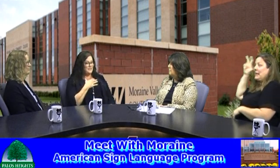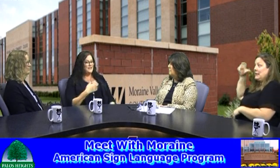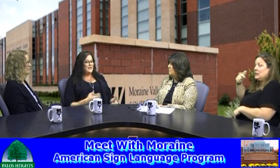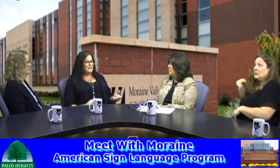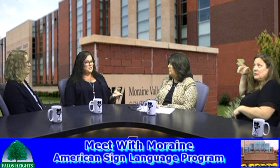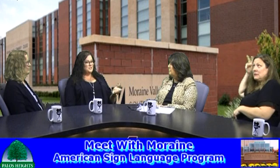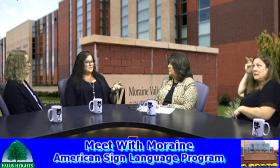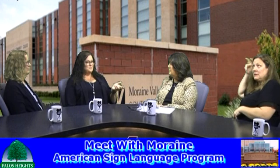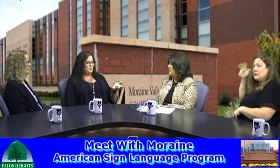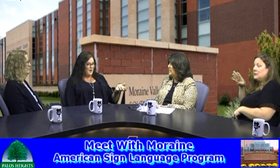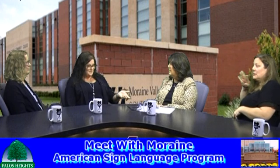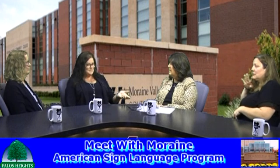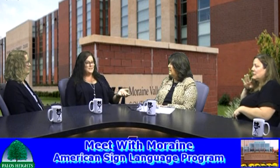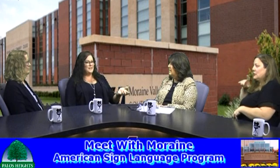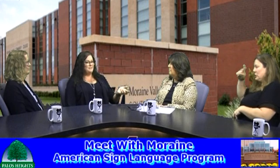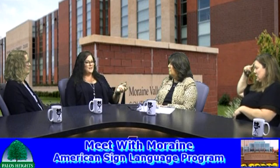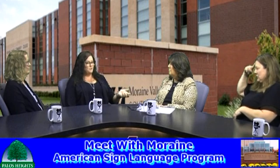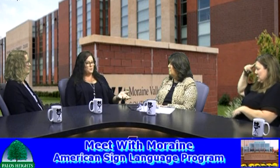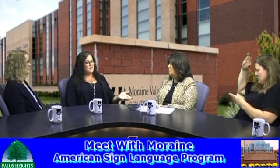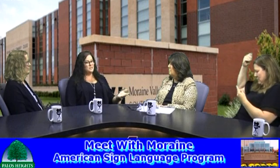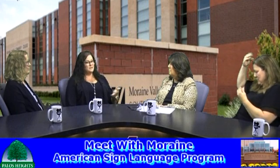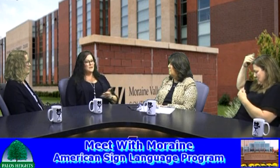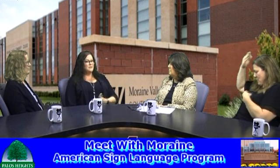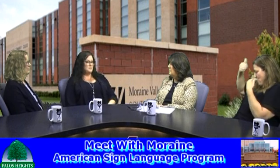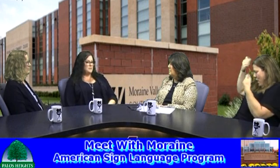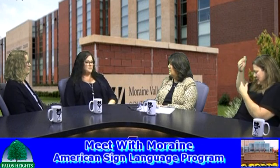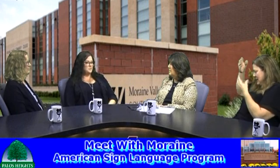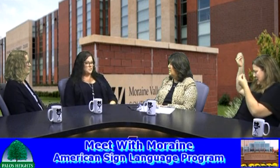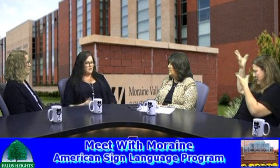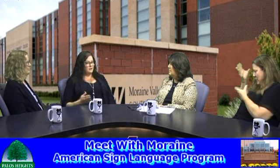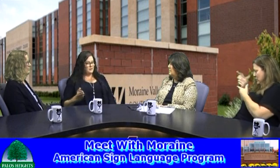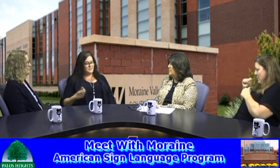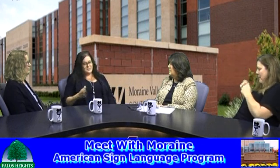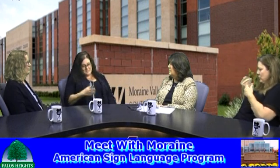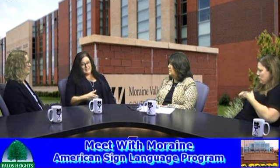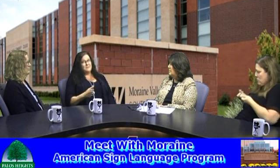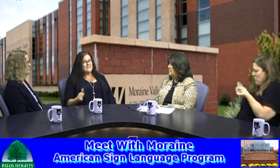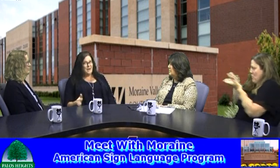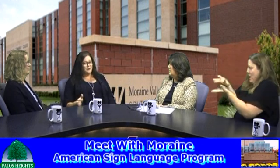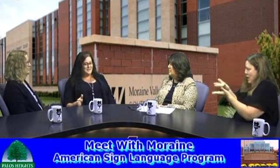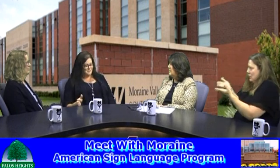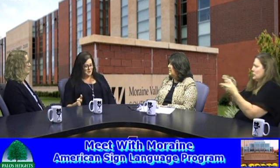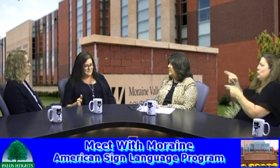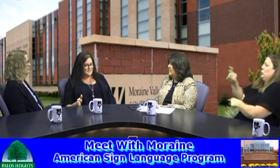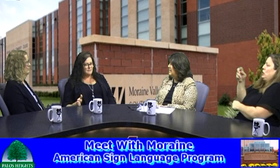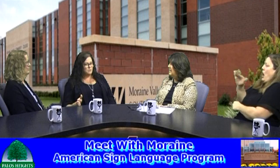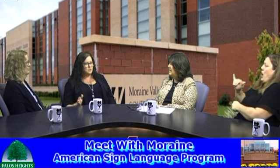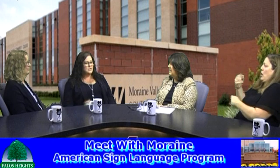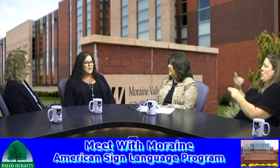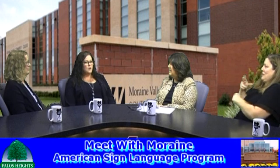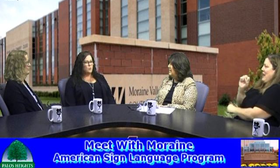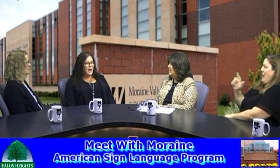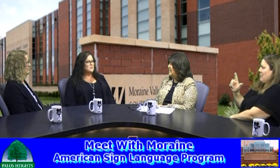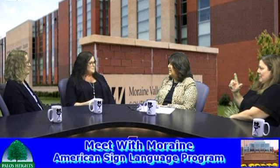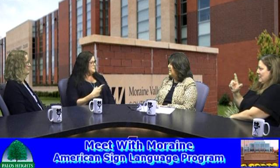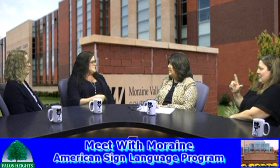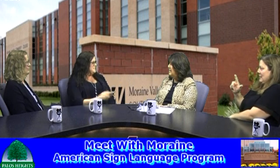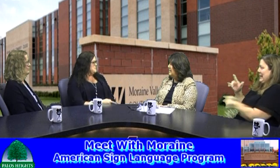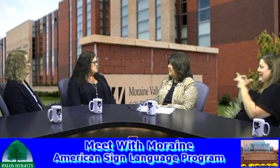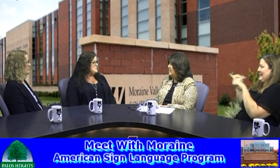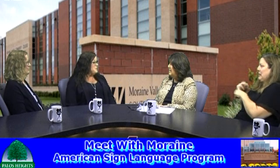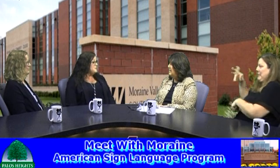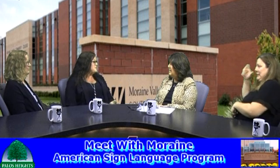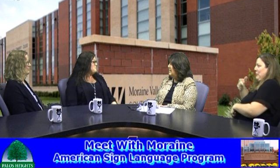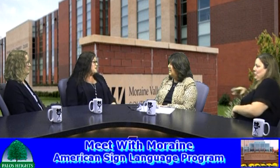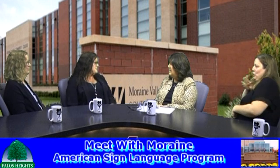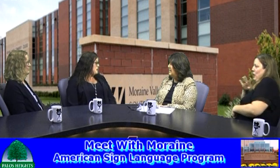me speak, she is processing that information to give to Sherry, to give to Terry in American Sign Language, while still listening